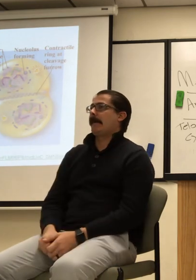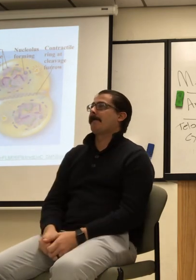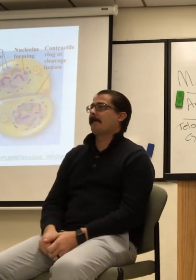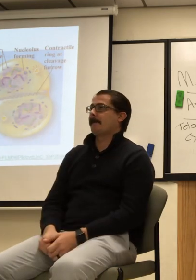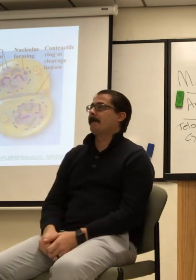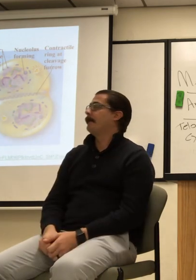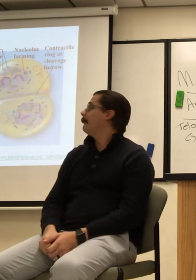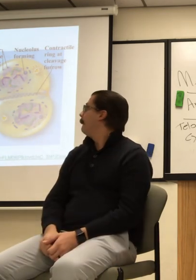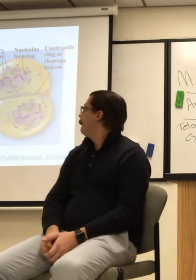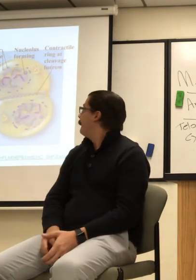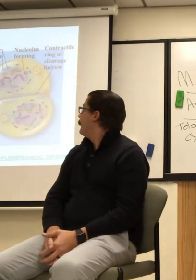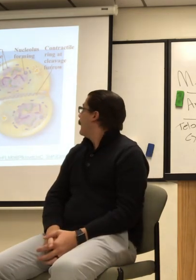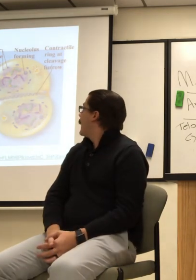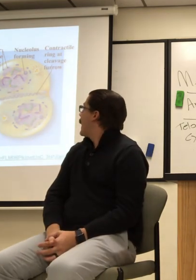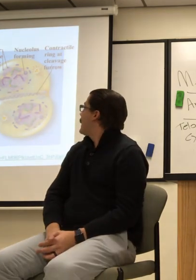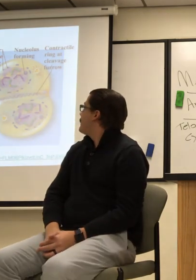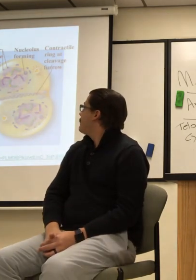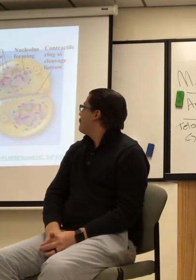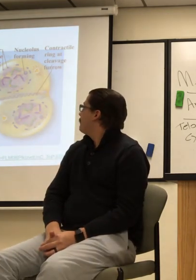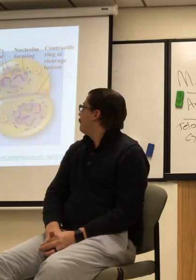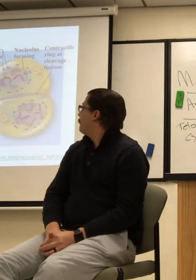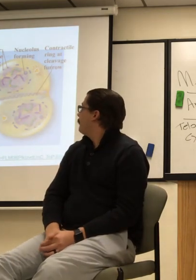Chromosomes